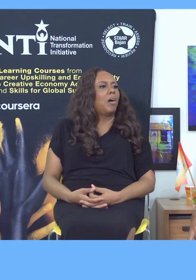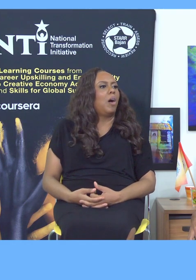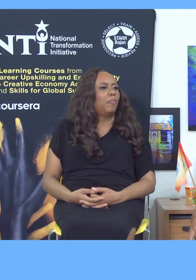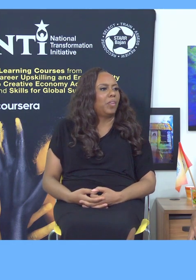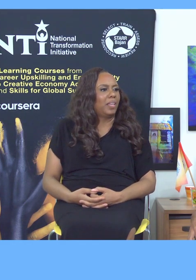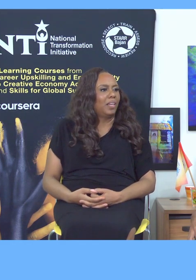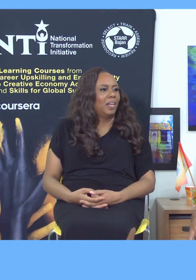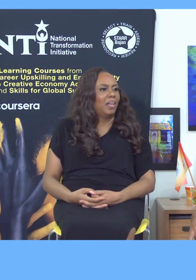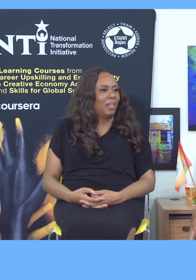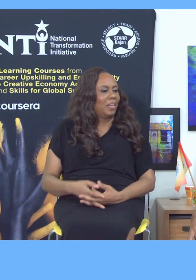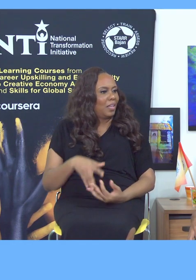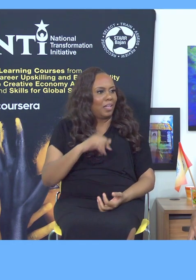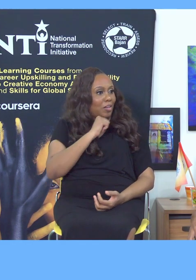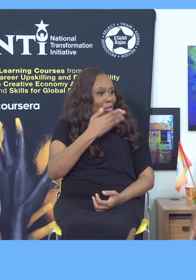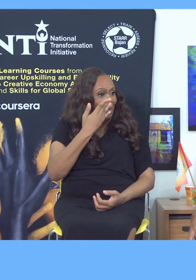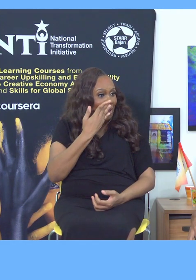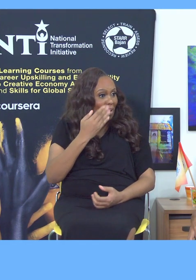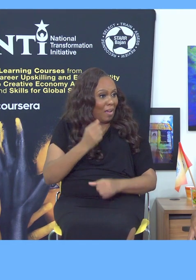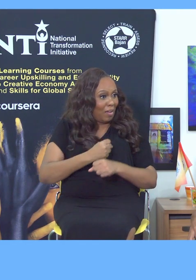But coffee.